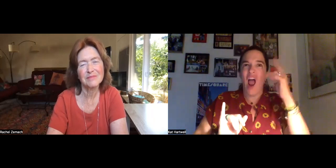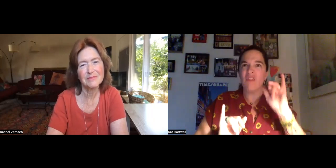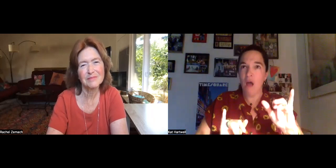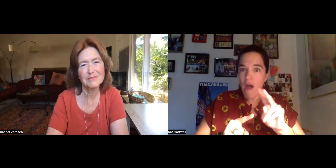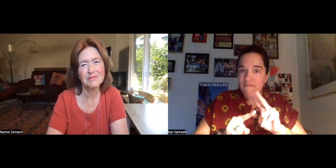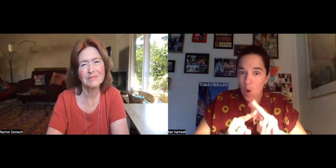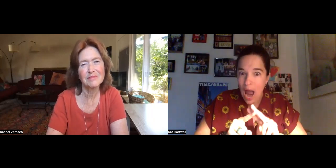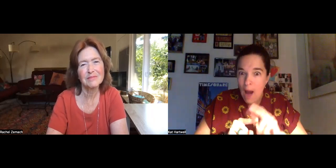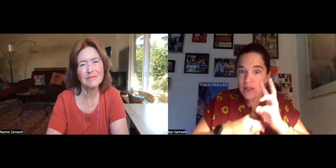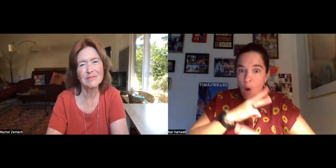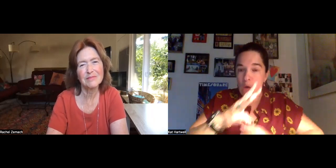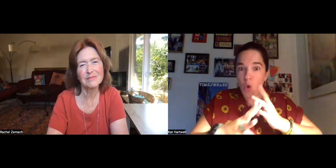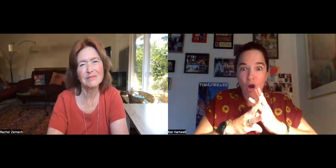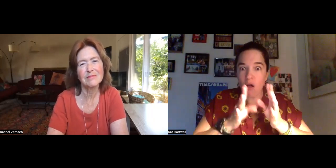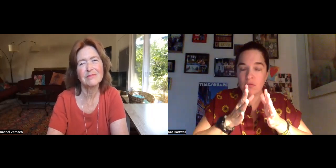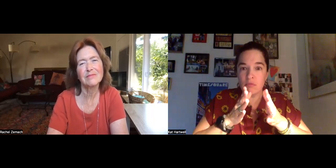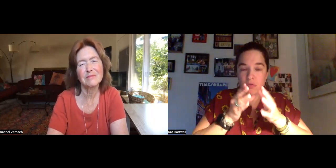realize vocabulary world